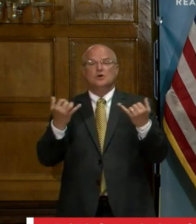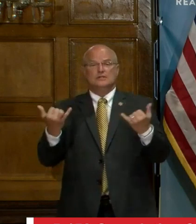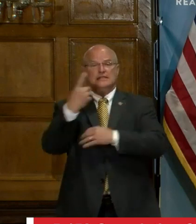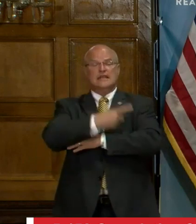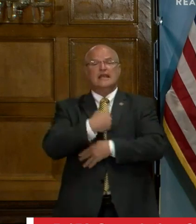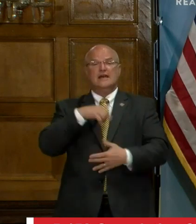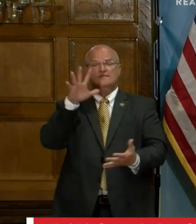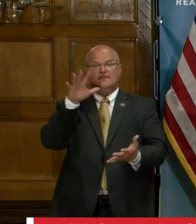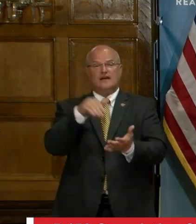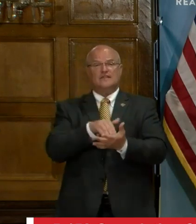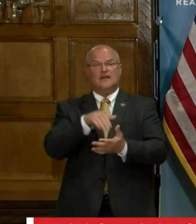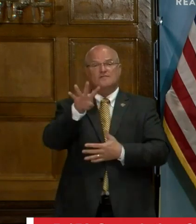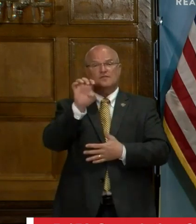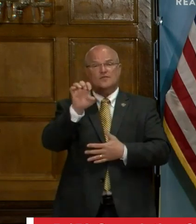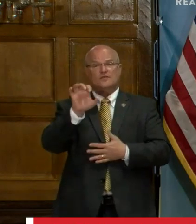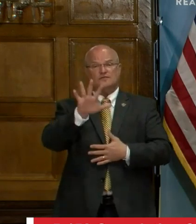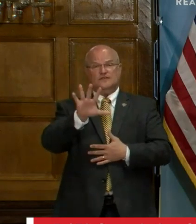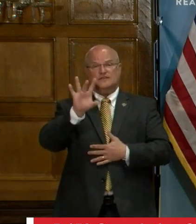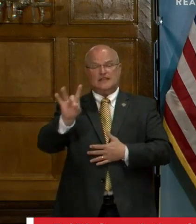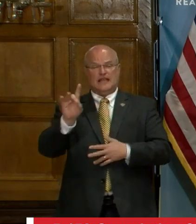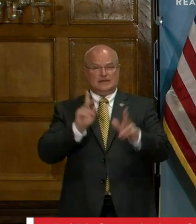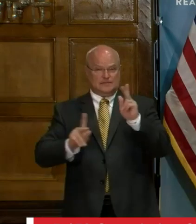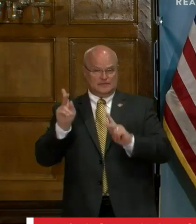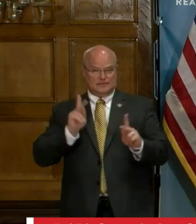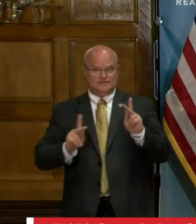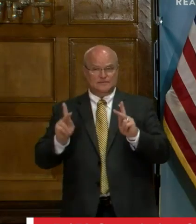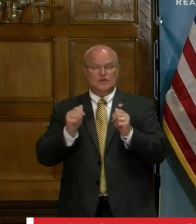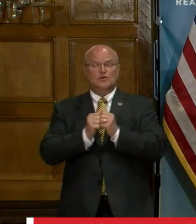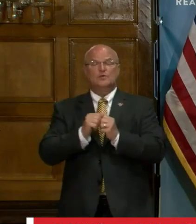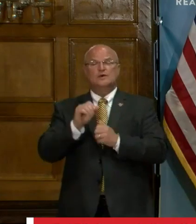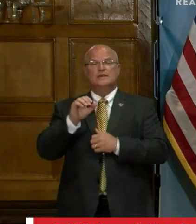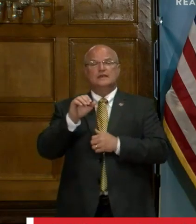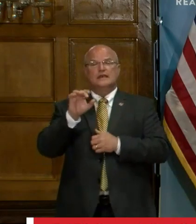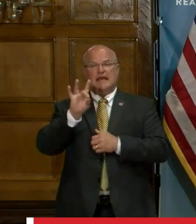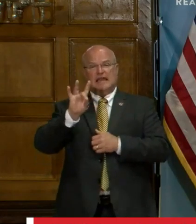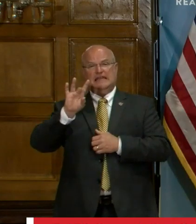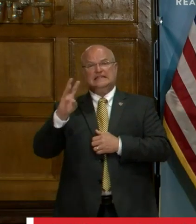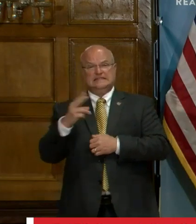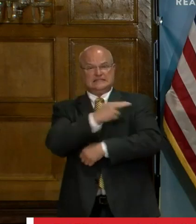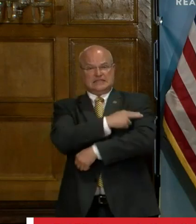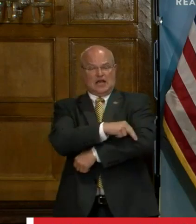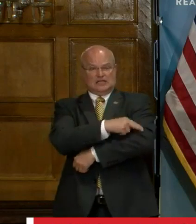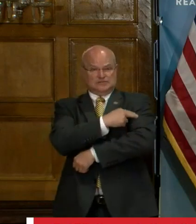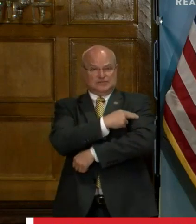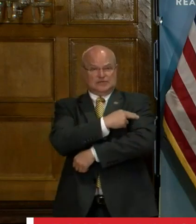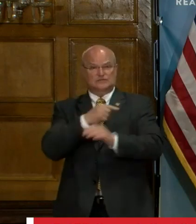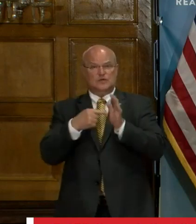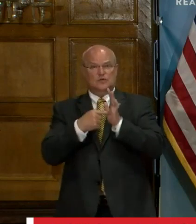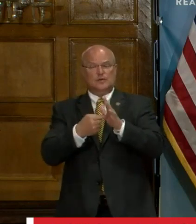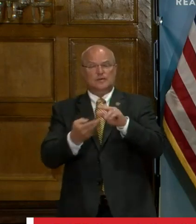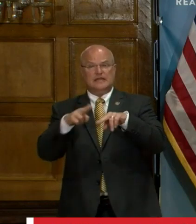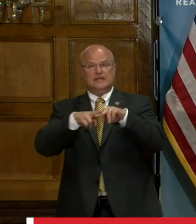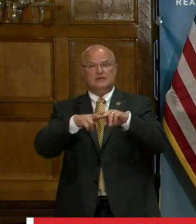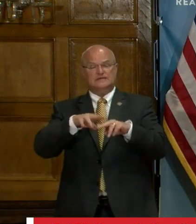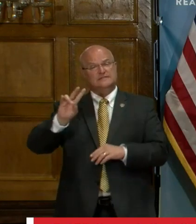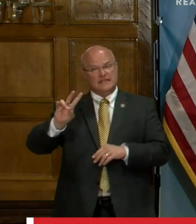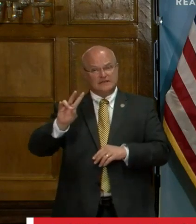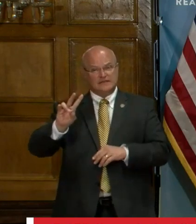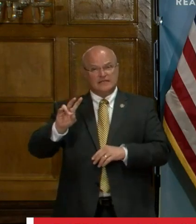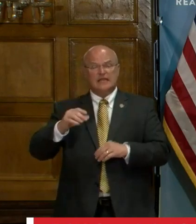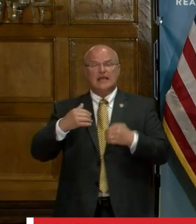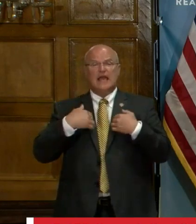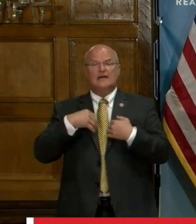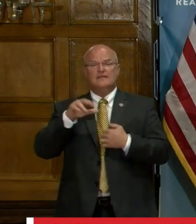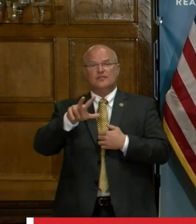today we have 5,458 cases with 86 hospitalized that represent an increase of 7, and